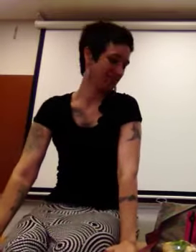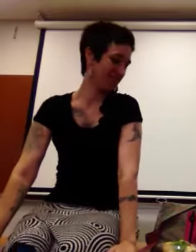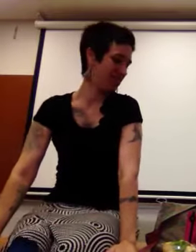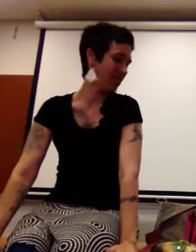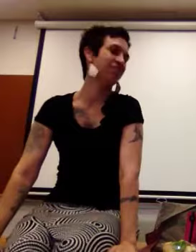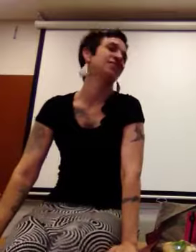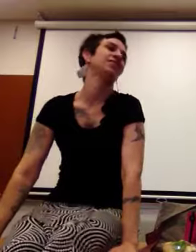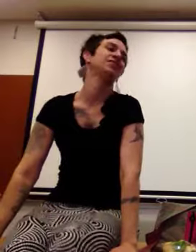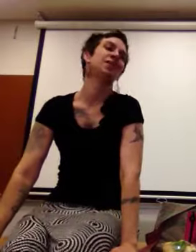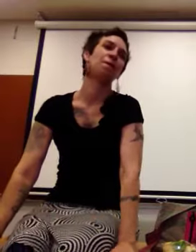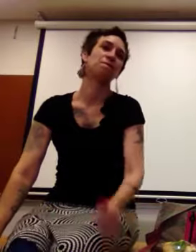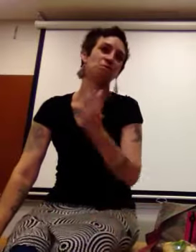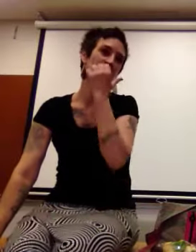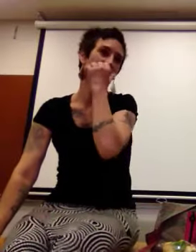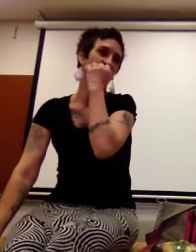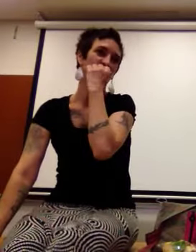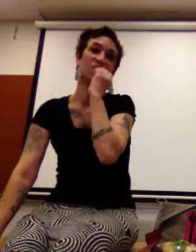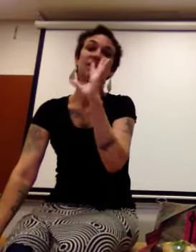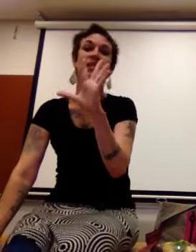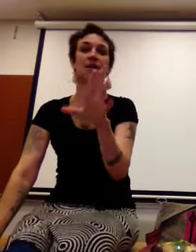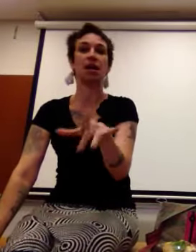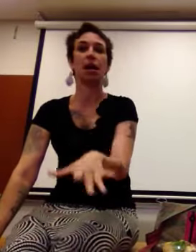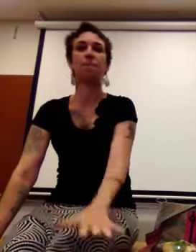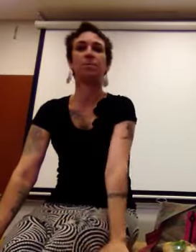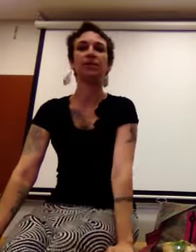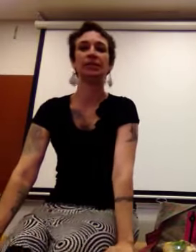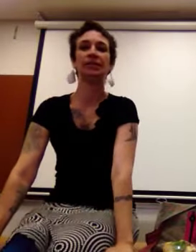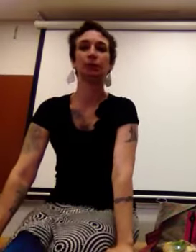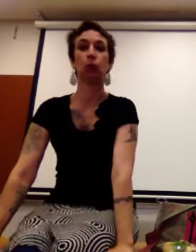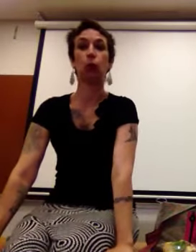Now I know why you didn't want that facing you with my test.